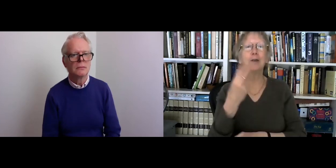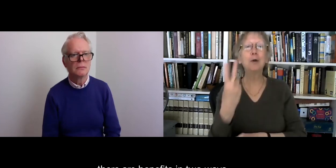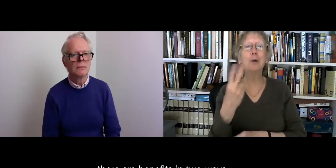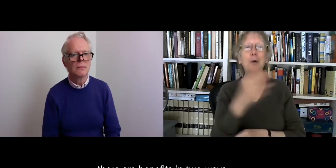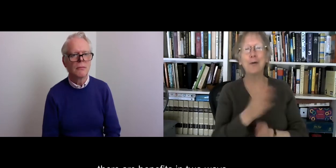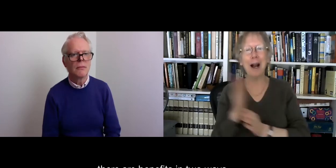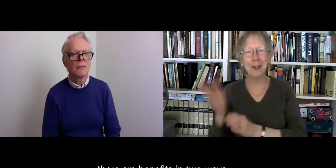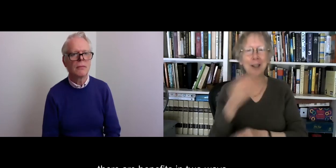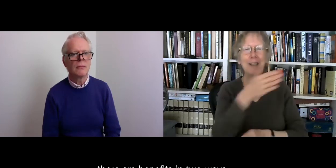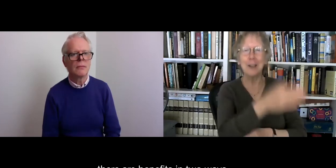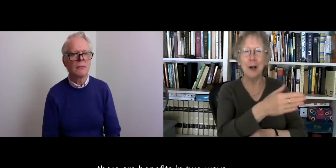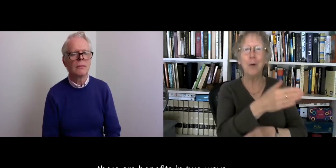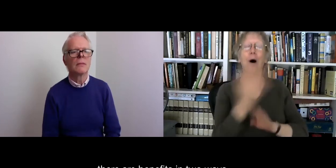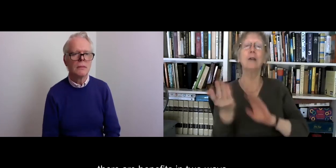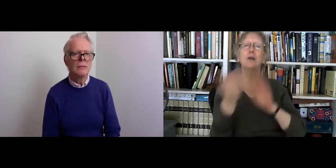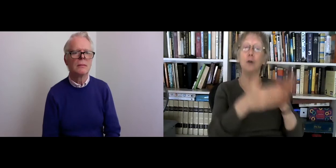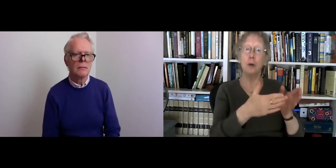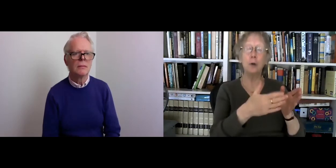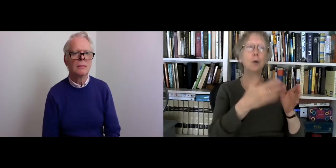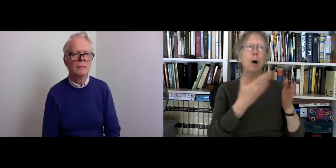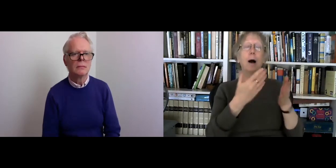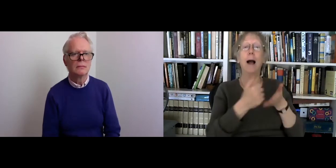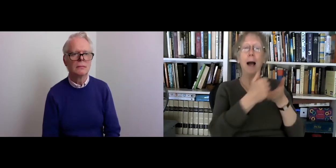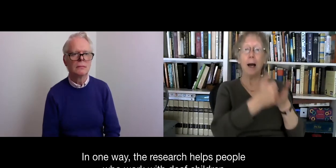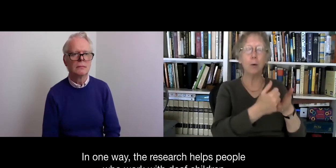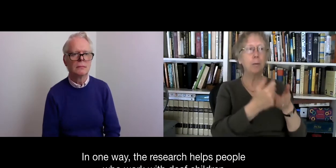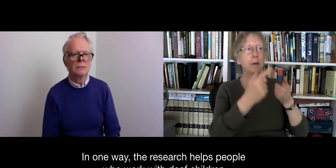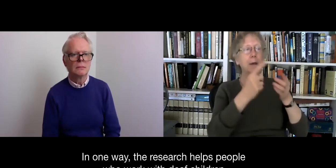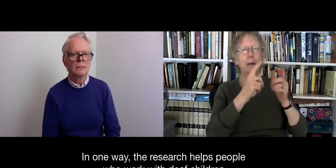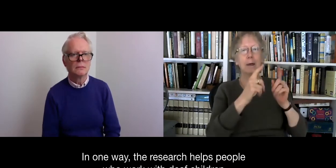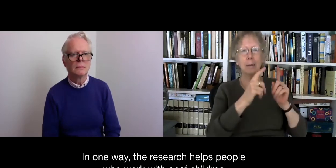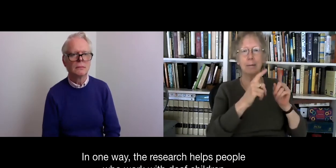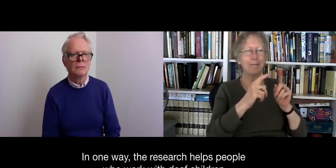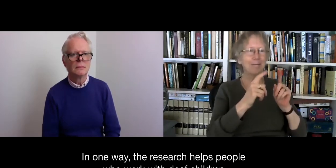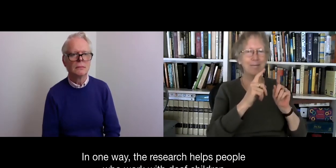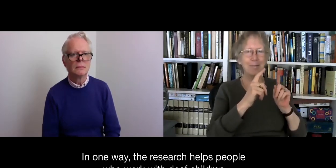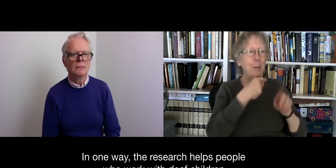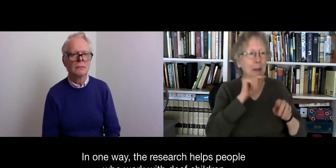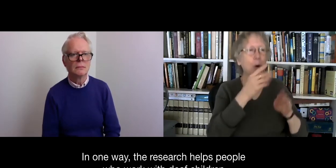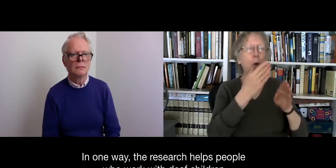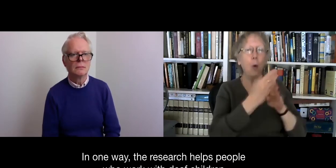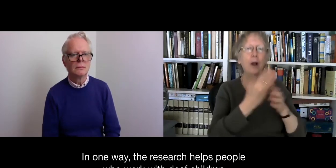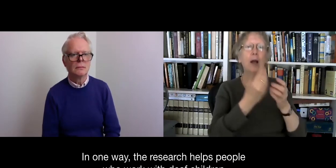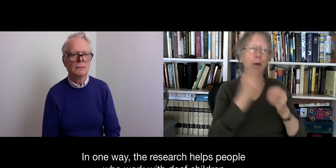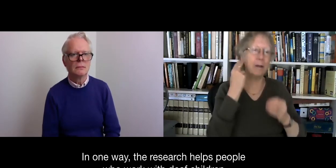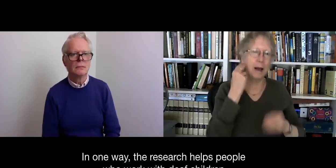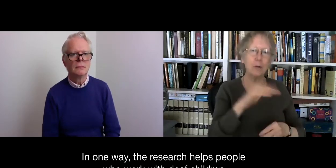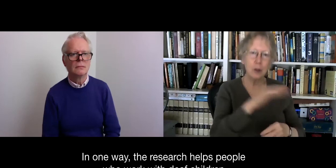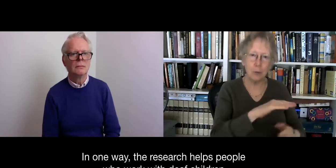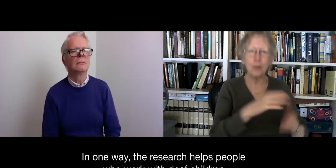there are benefits in 2 ways. In one way, the research helps people who work with